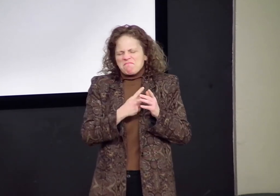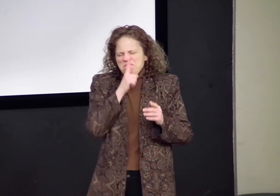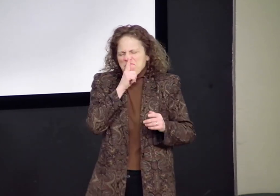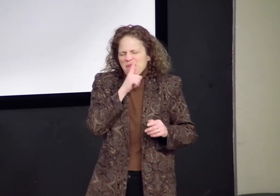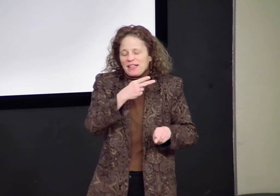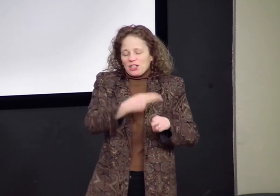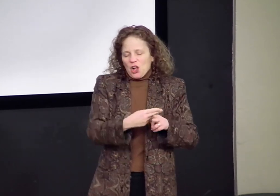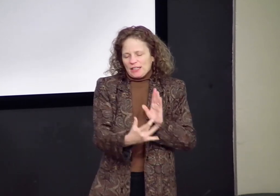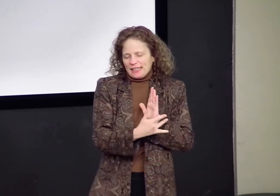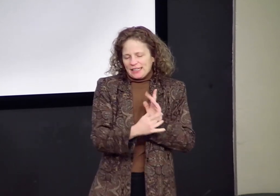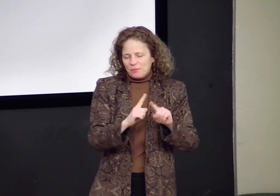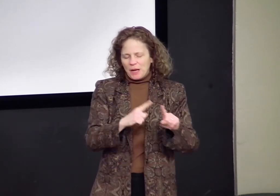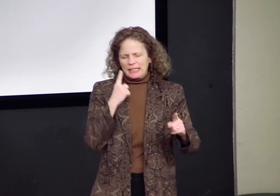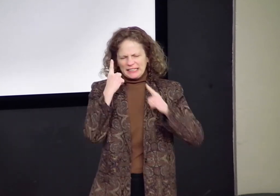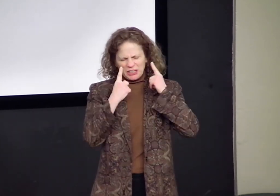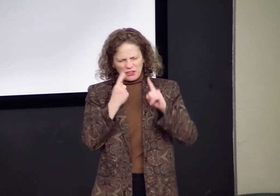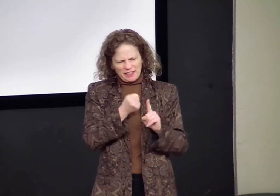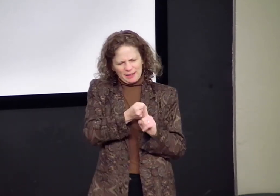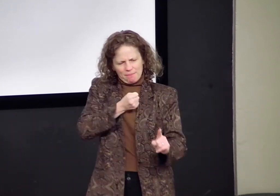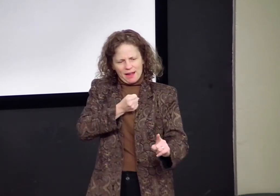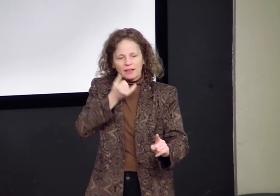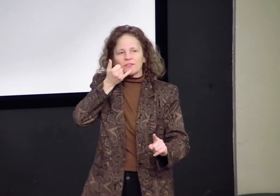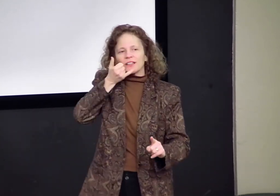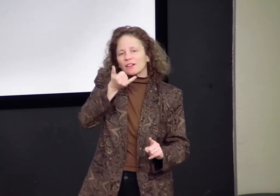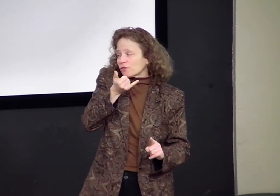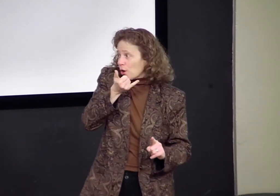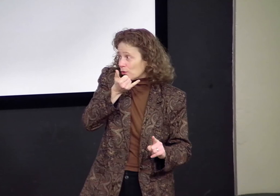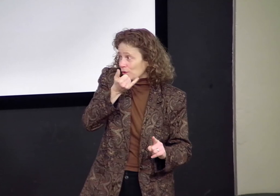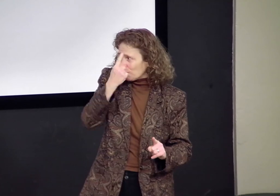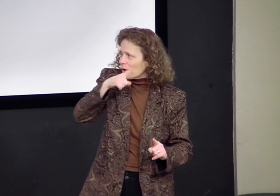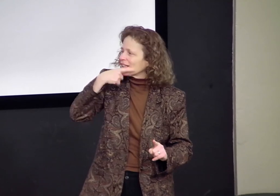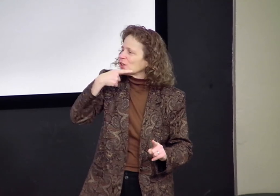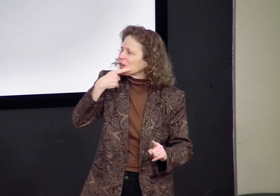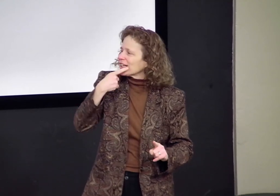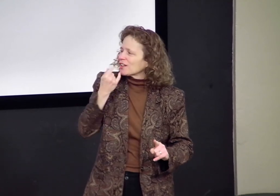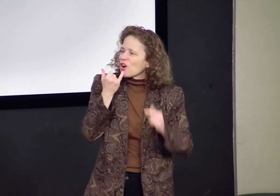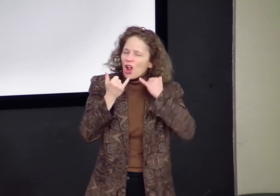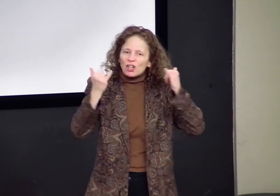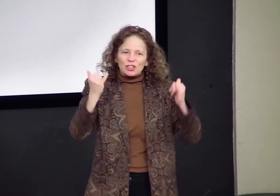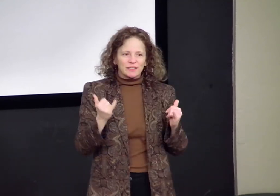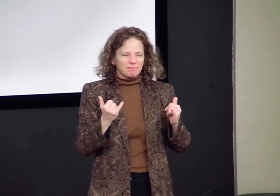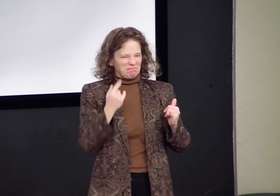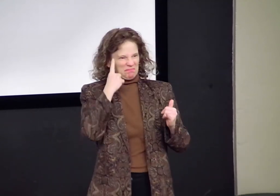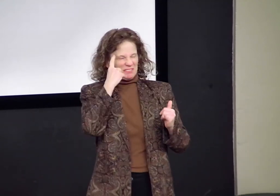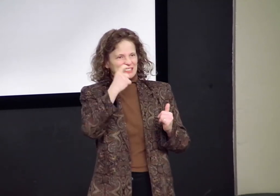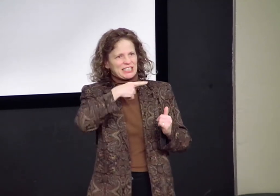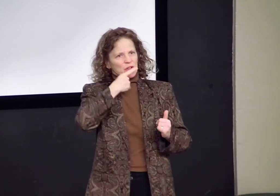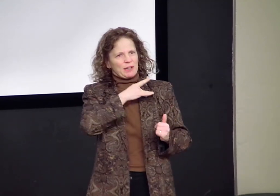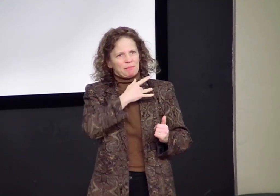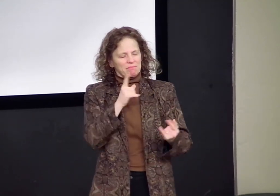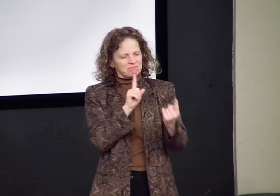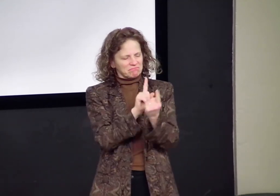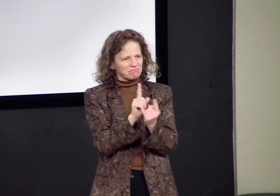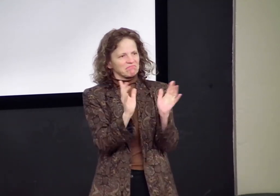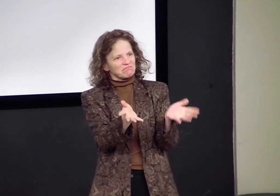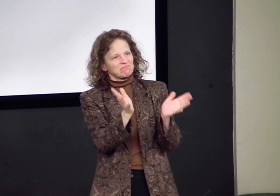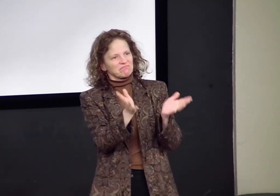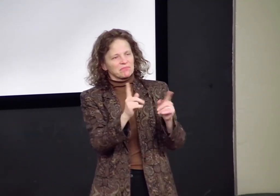also considering, when they didn't explicitly call it technology, but how that plays a part on phone